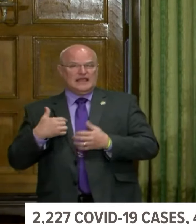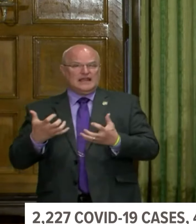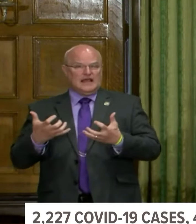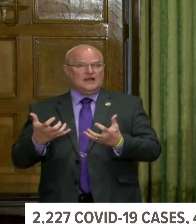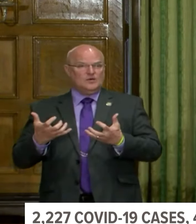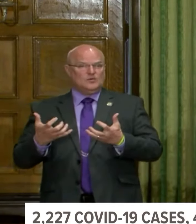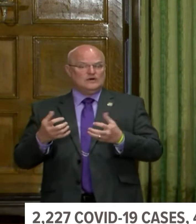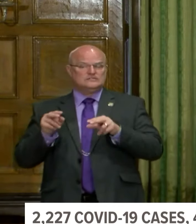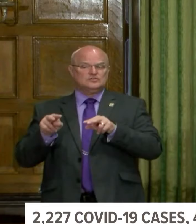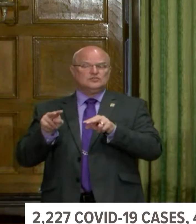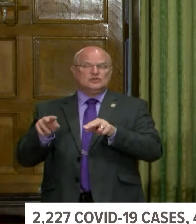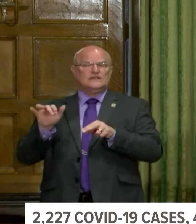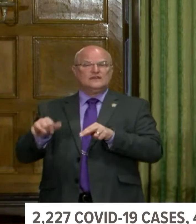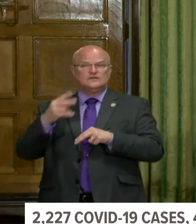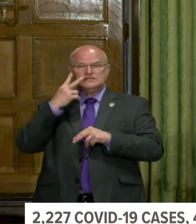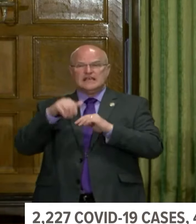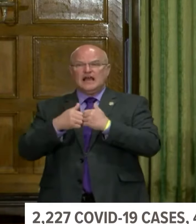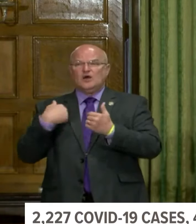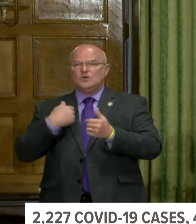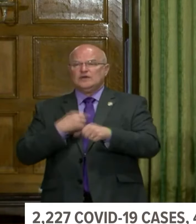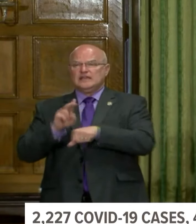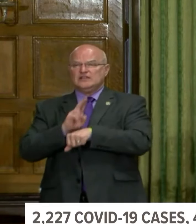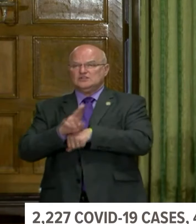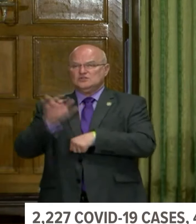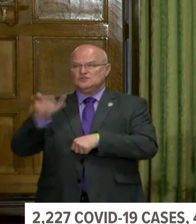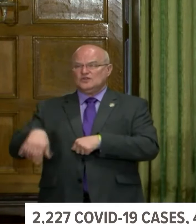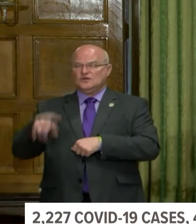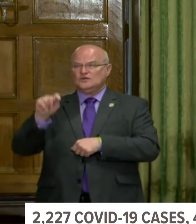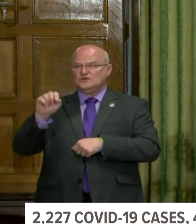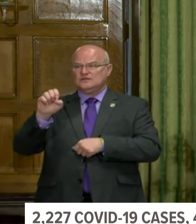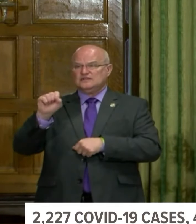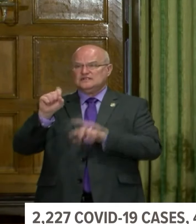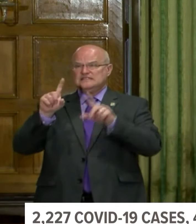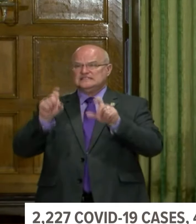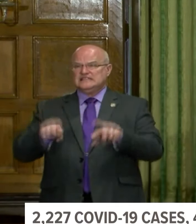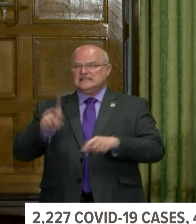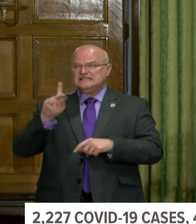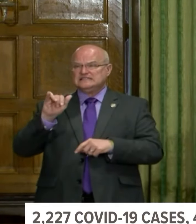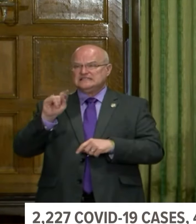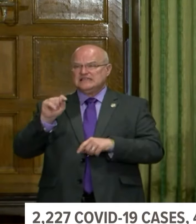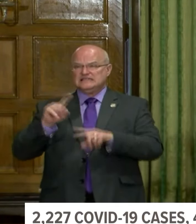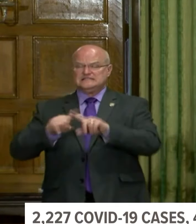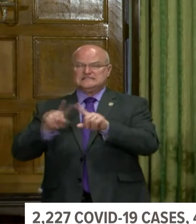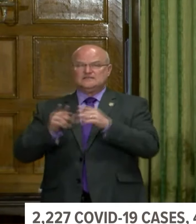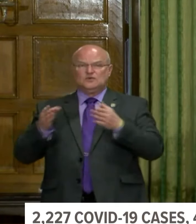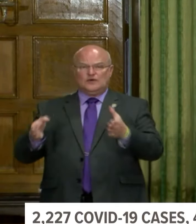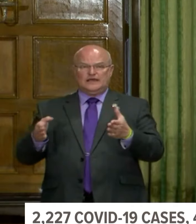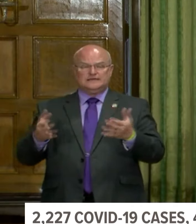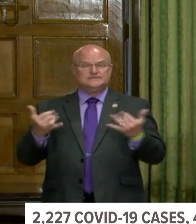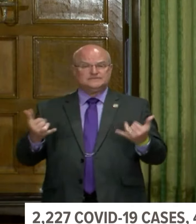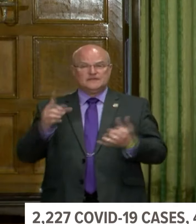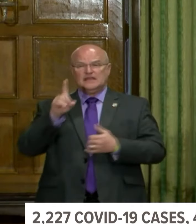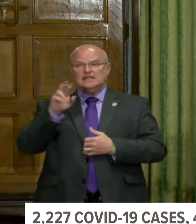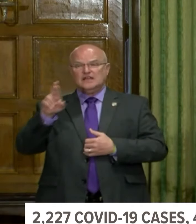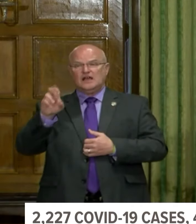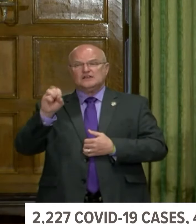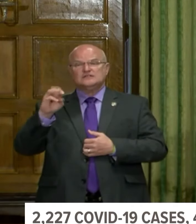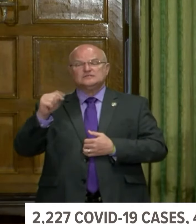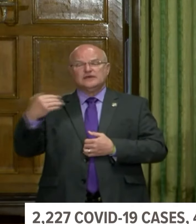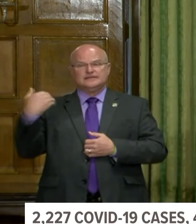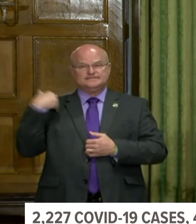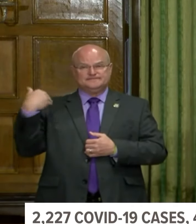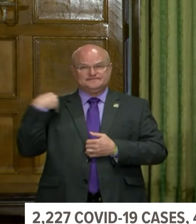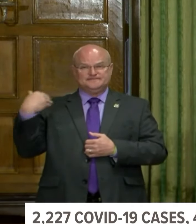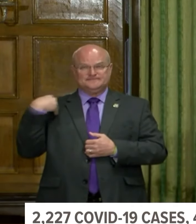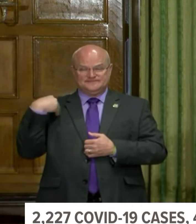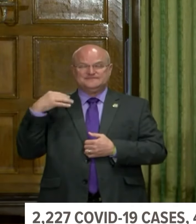look at those and see how we can utilize those in a broader way. Now, Dr. Smith reminds me, as well as the